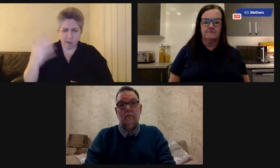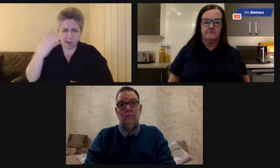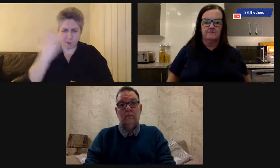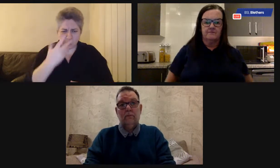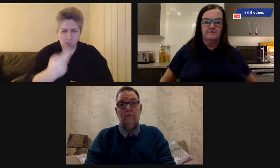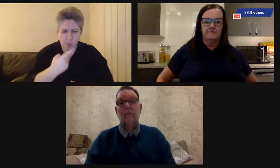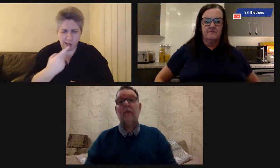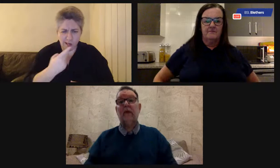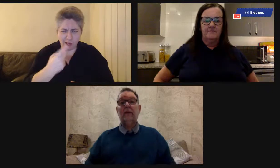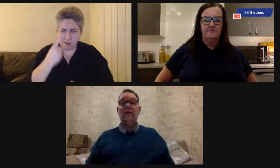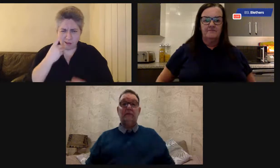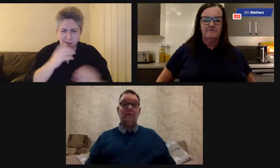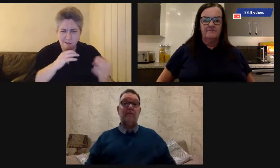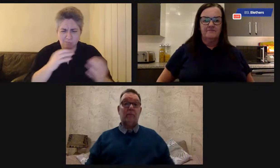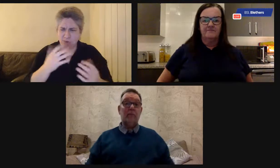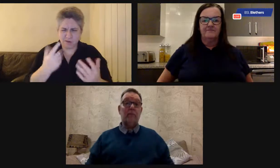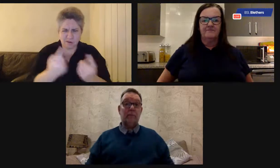comes, you know, they must be like, I